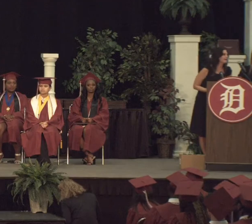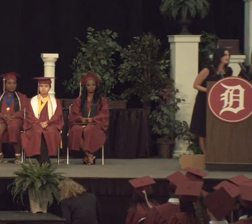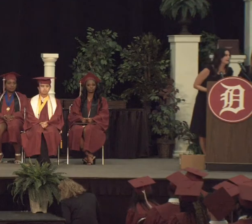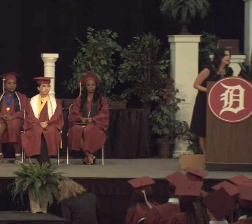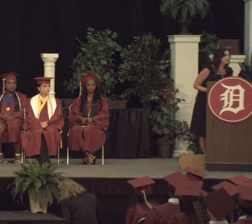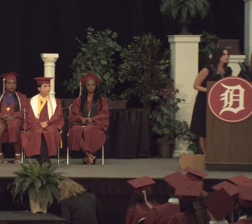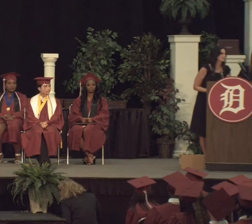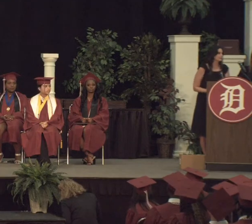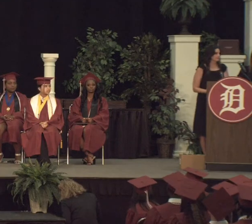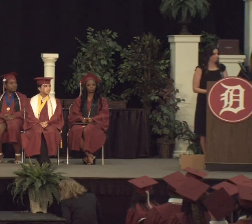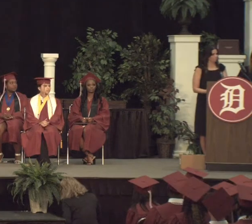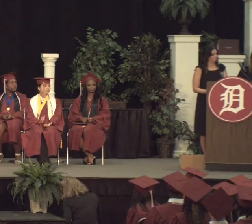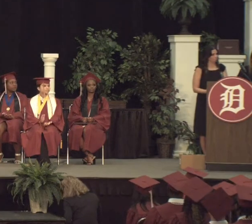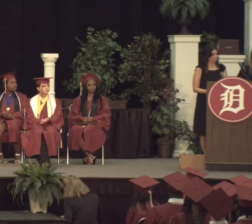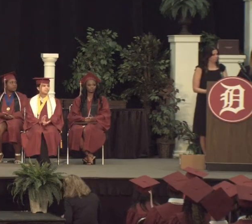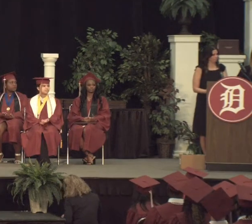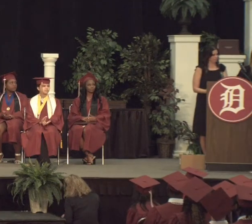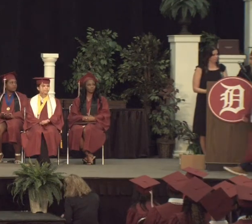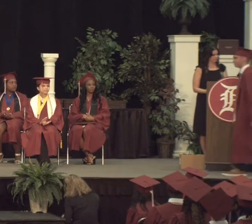Aiden Hales.